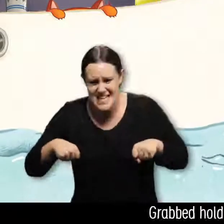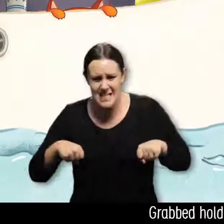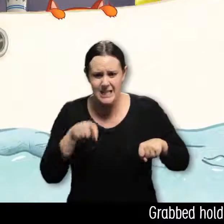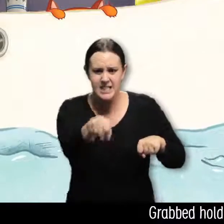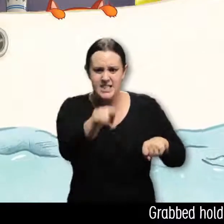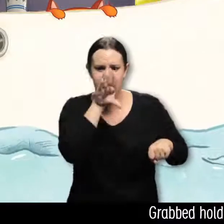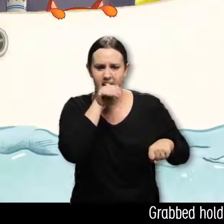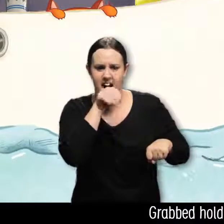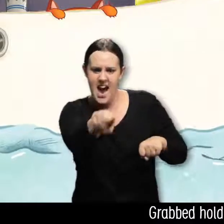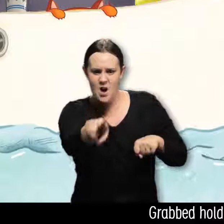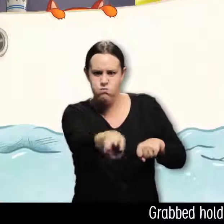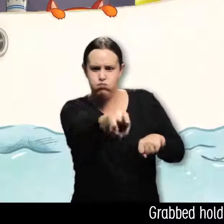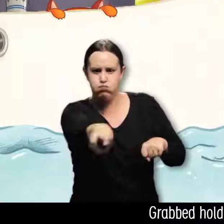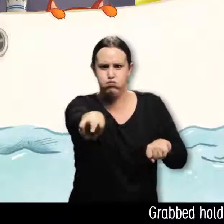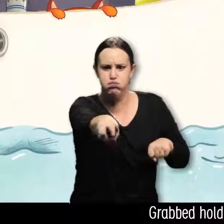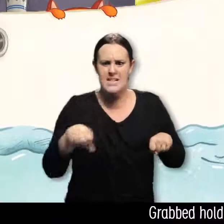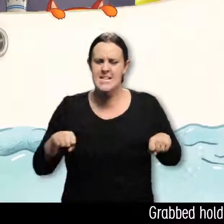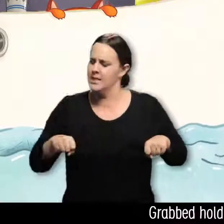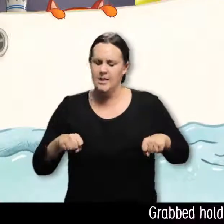and hold of a duck